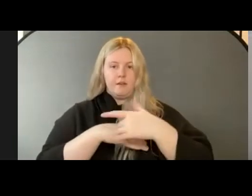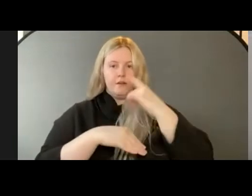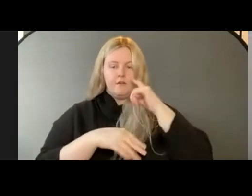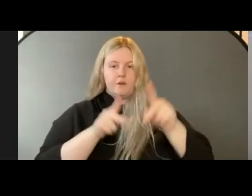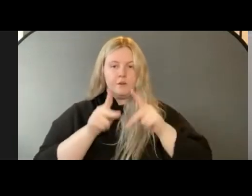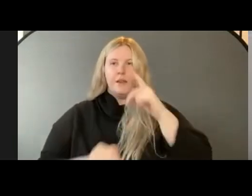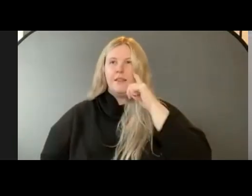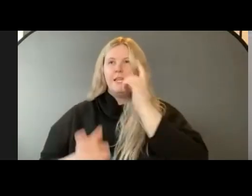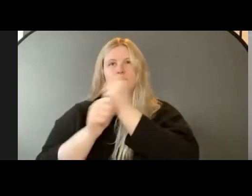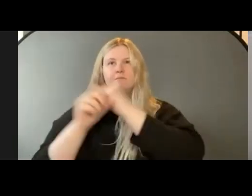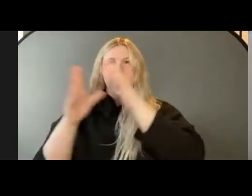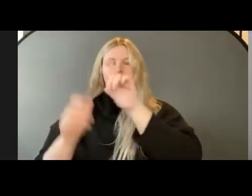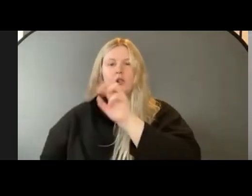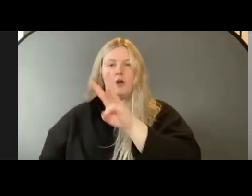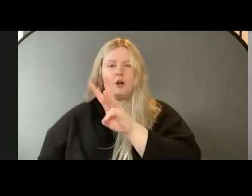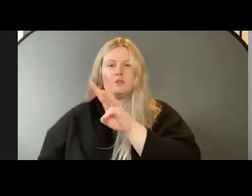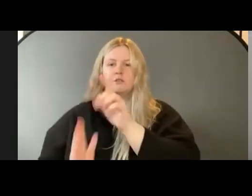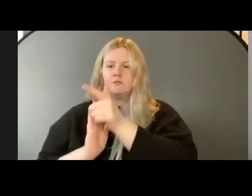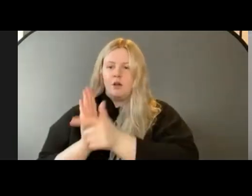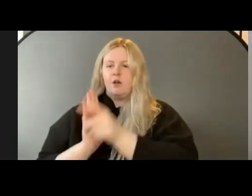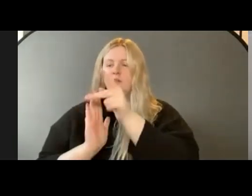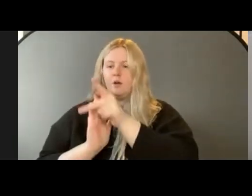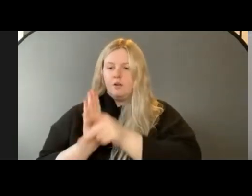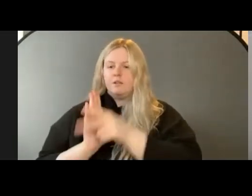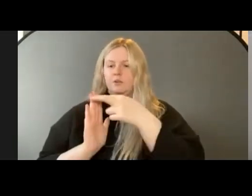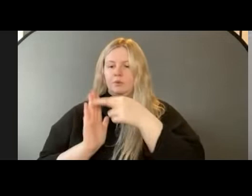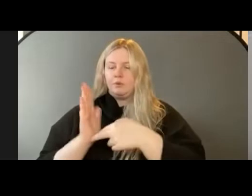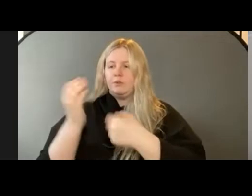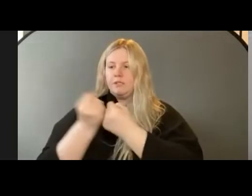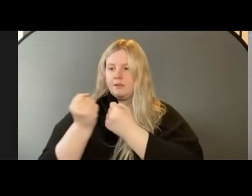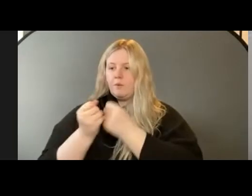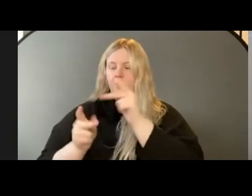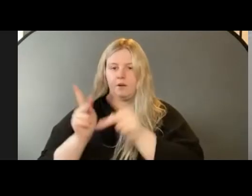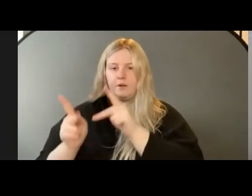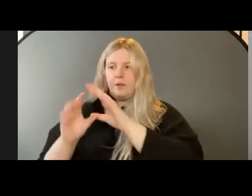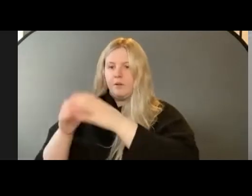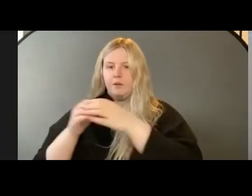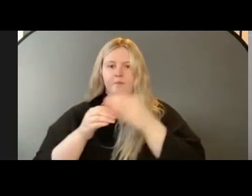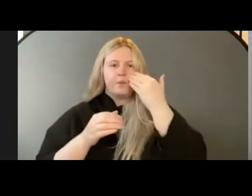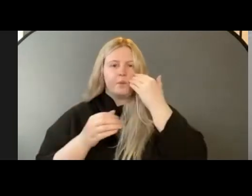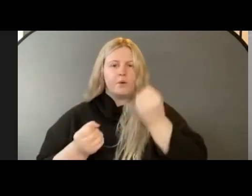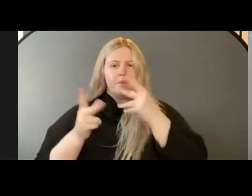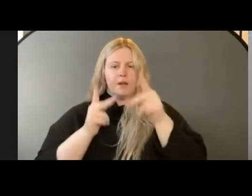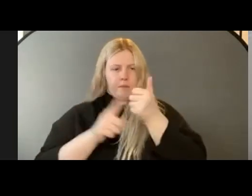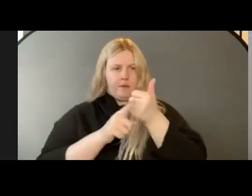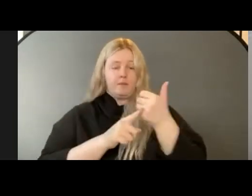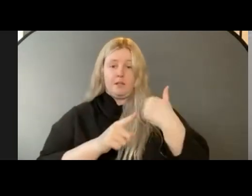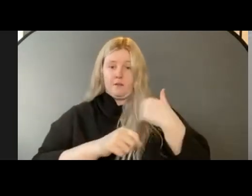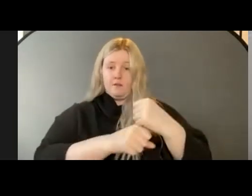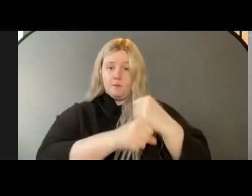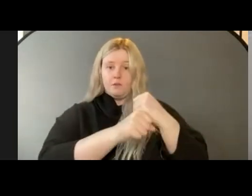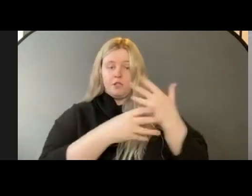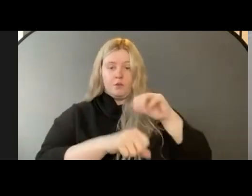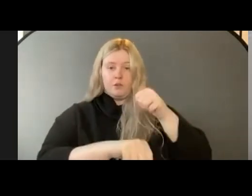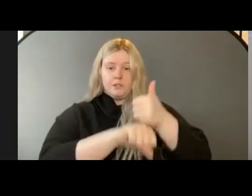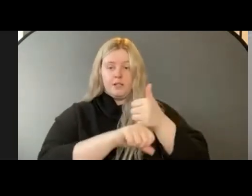that protect older persons' rights internationally. We know a number of other groups have the protection of the United Nations Convention, such as